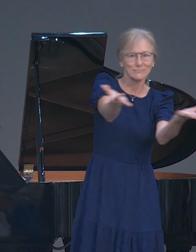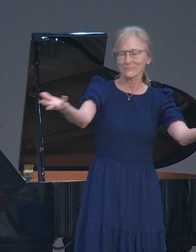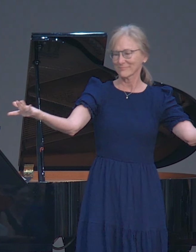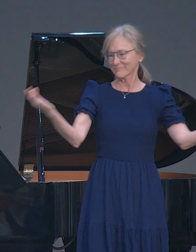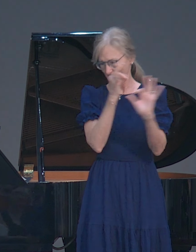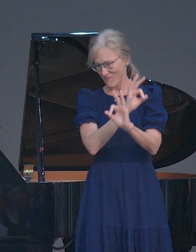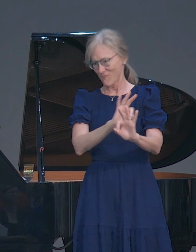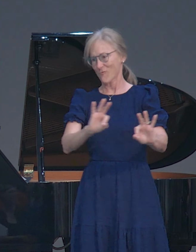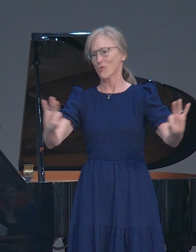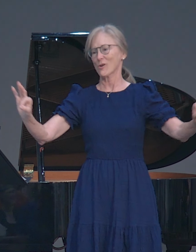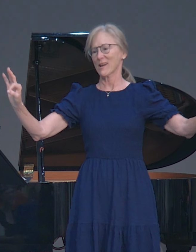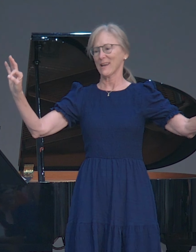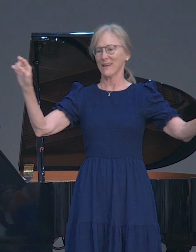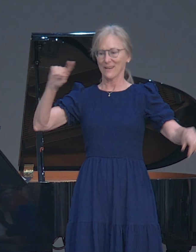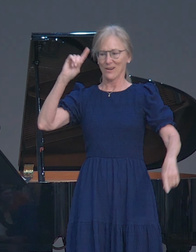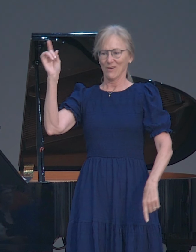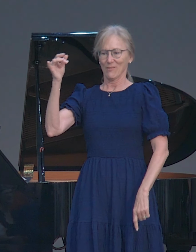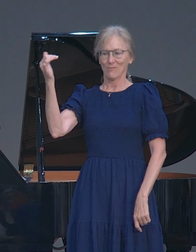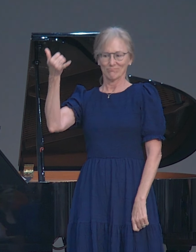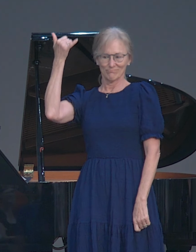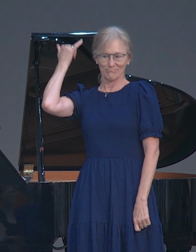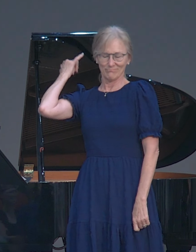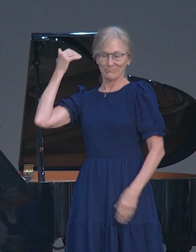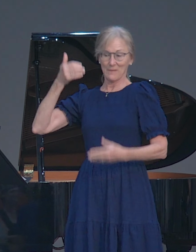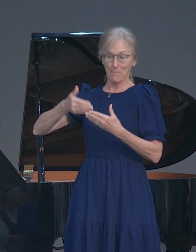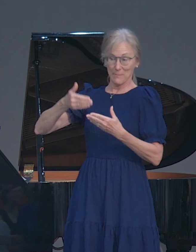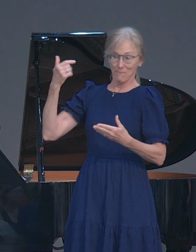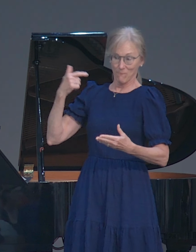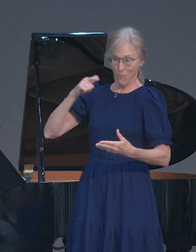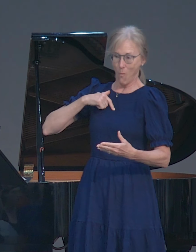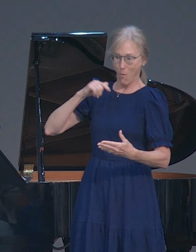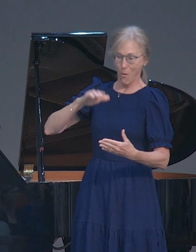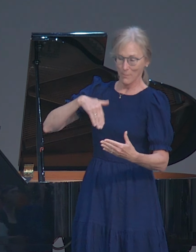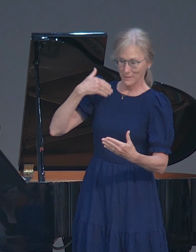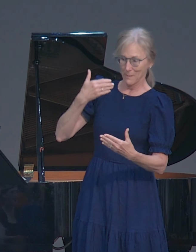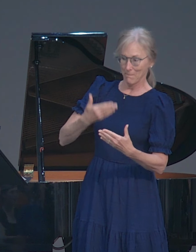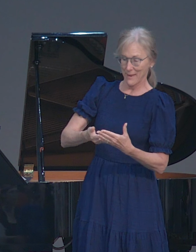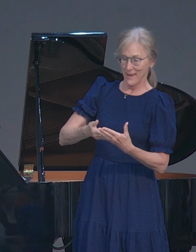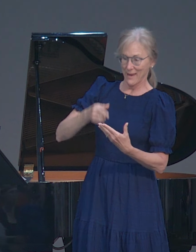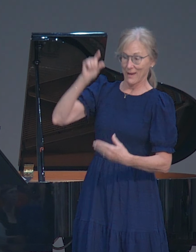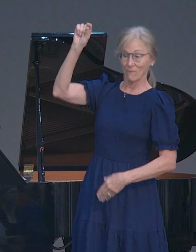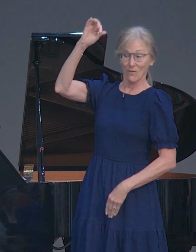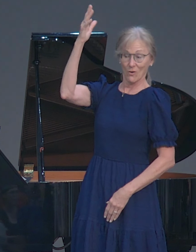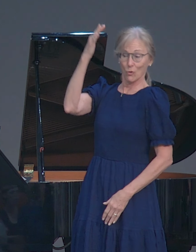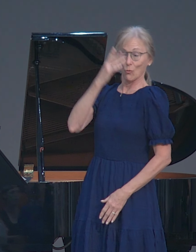Call me.